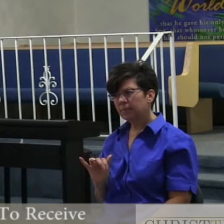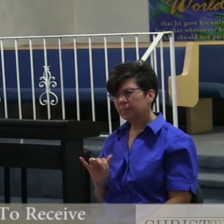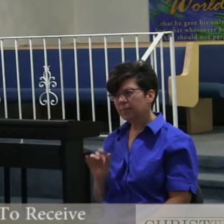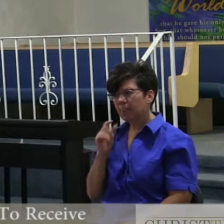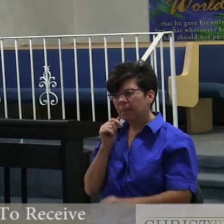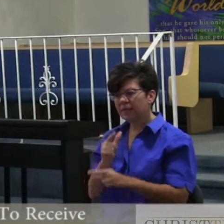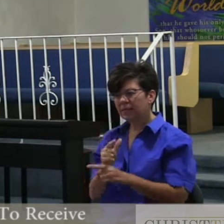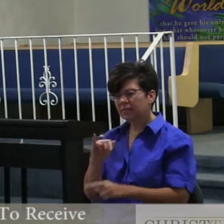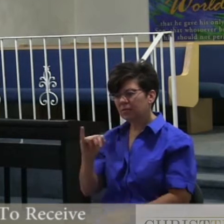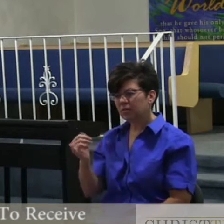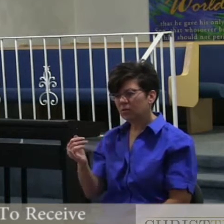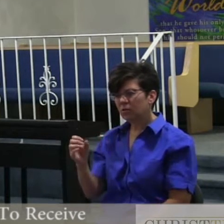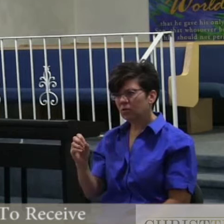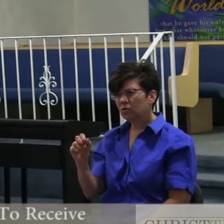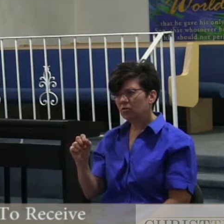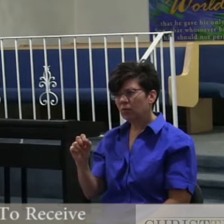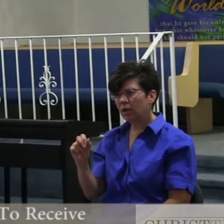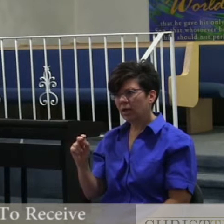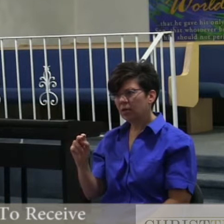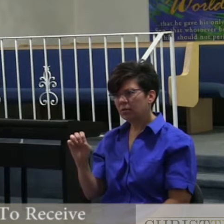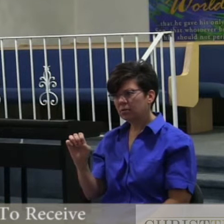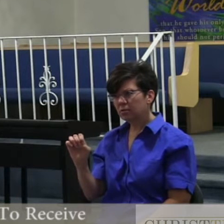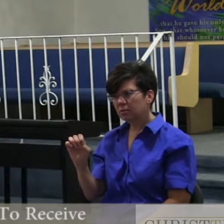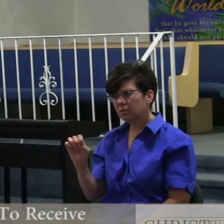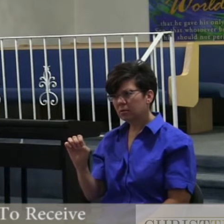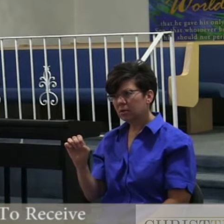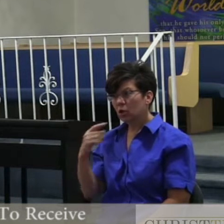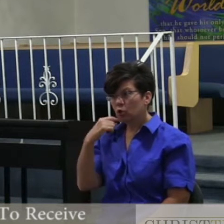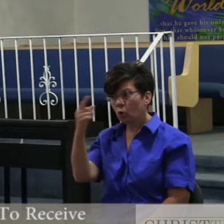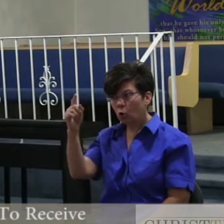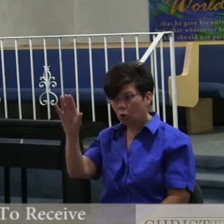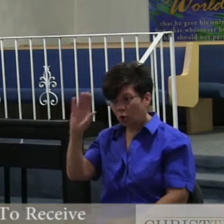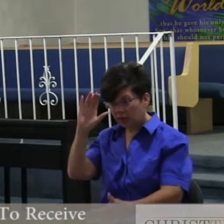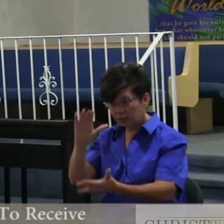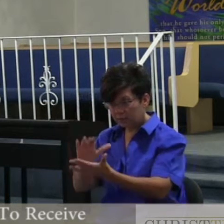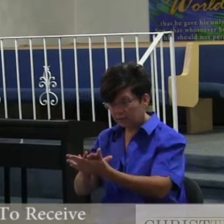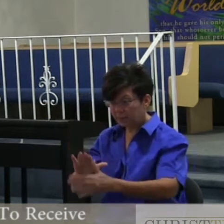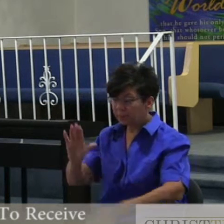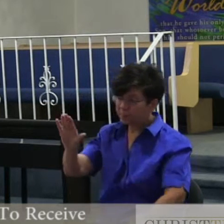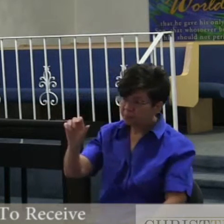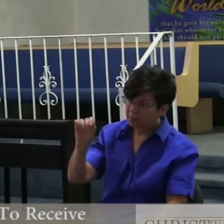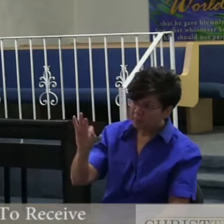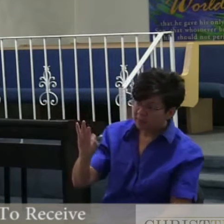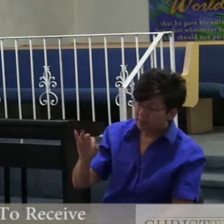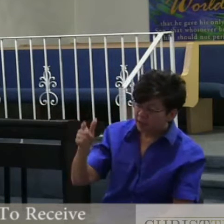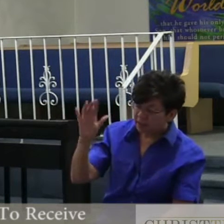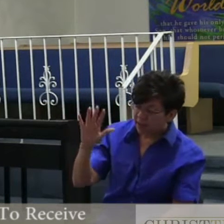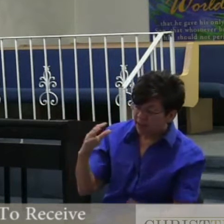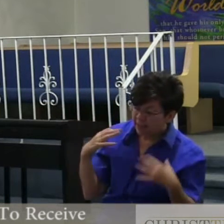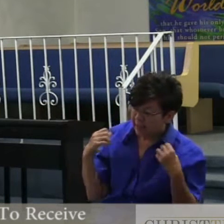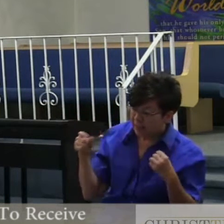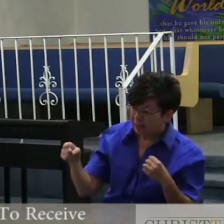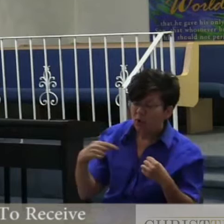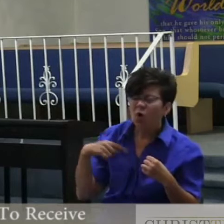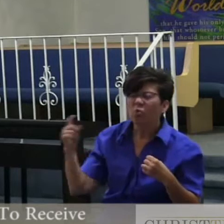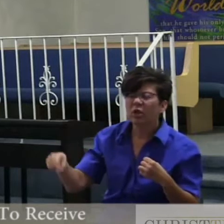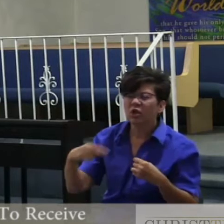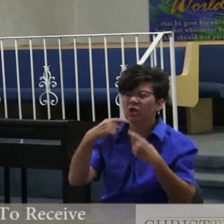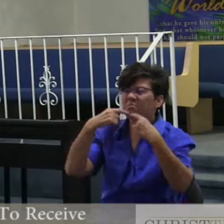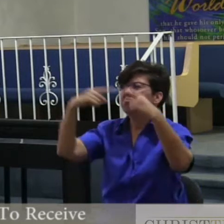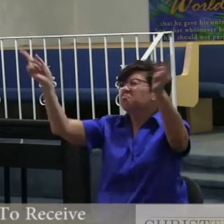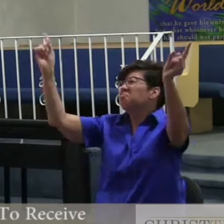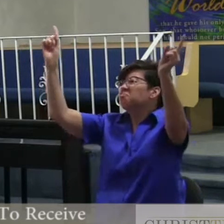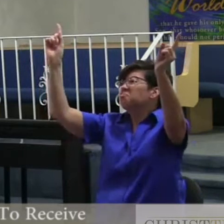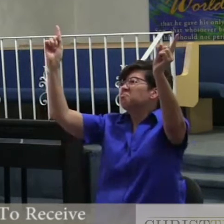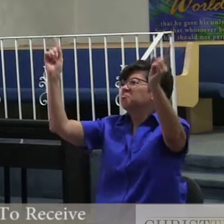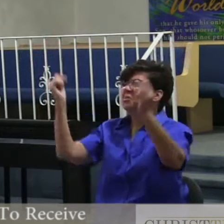Sister Joanne told her husband, if God would have healed him, we could tell everybody in